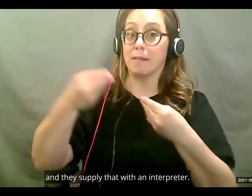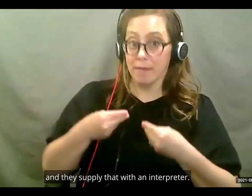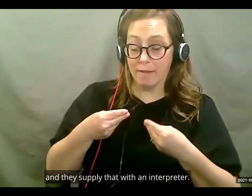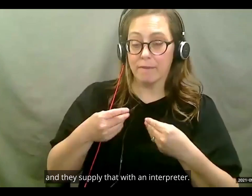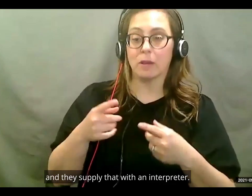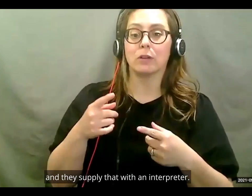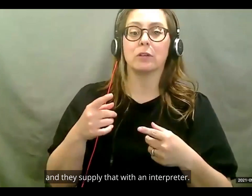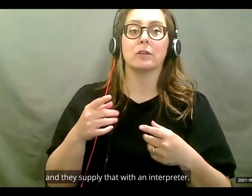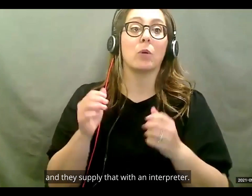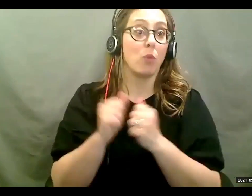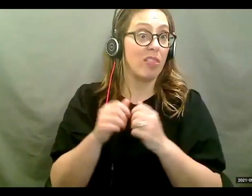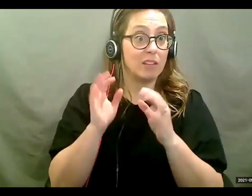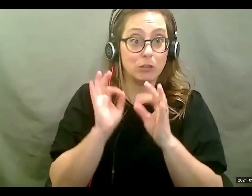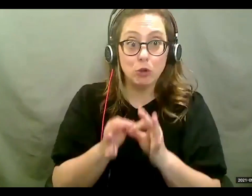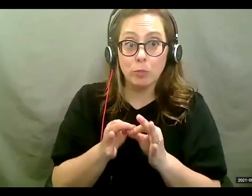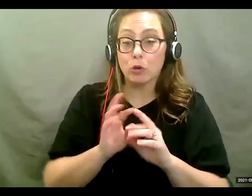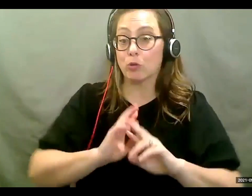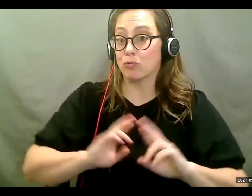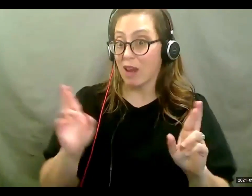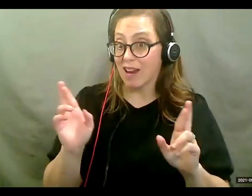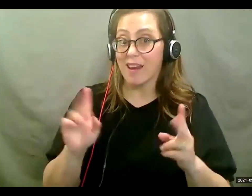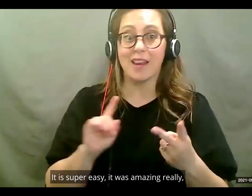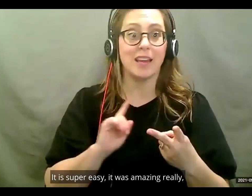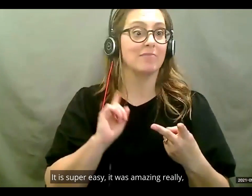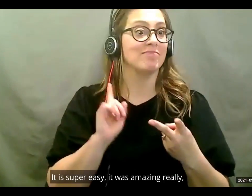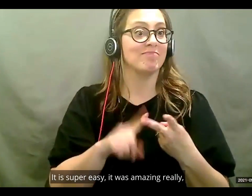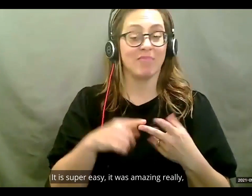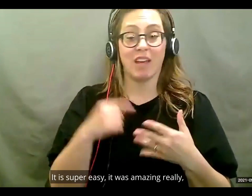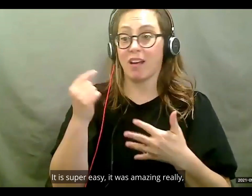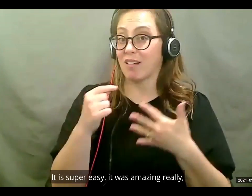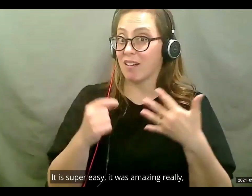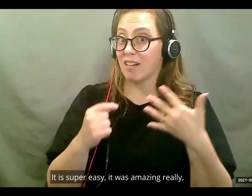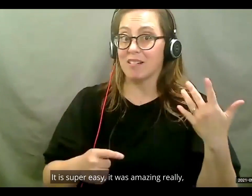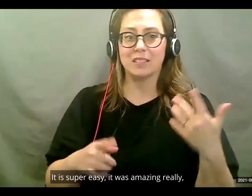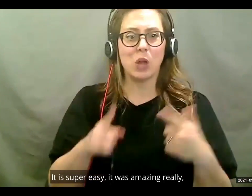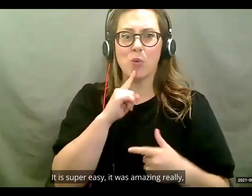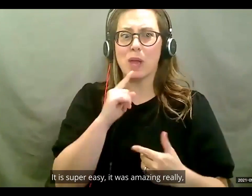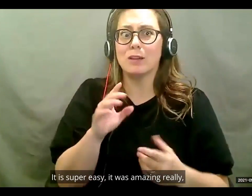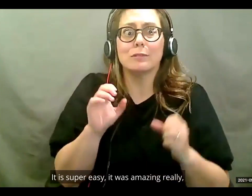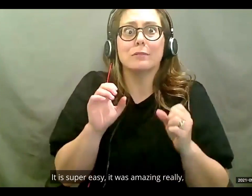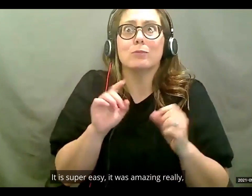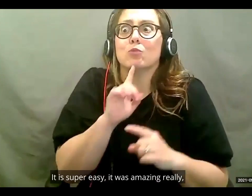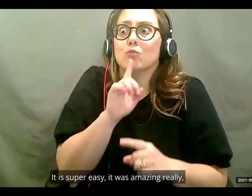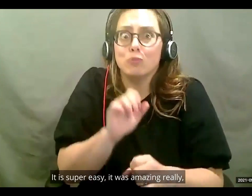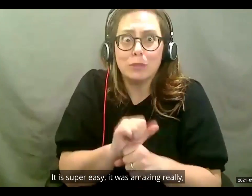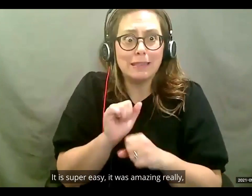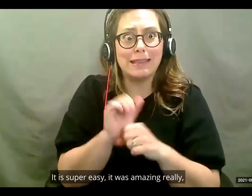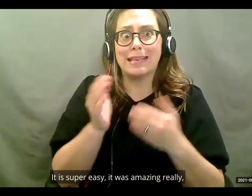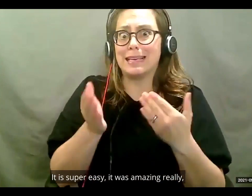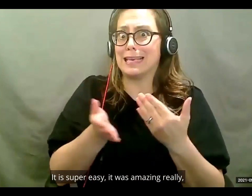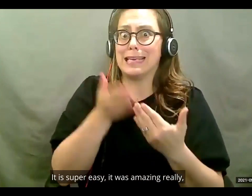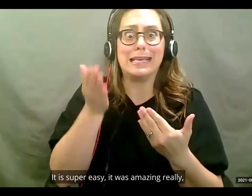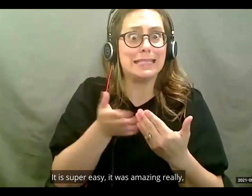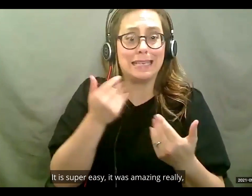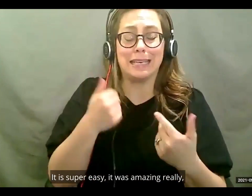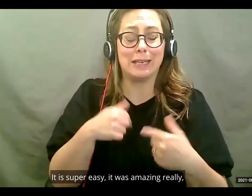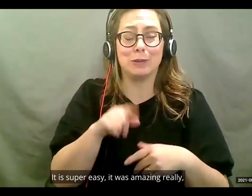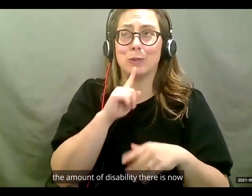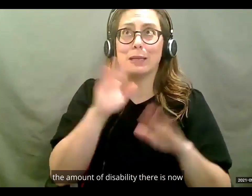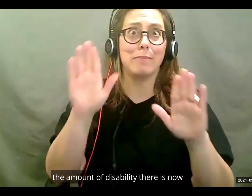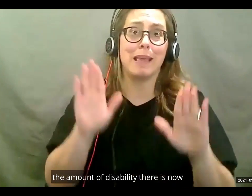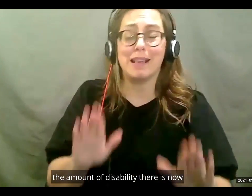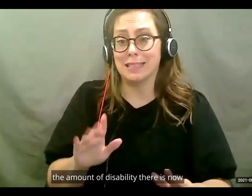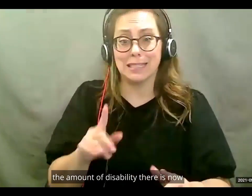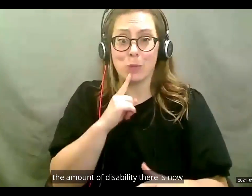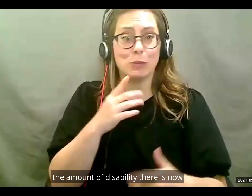with an interpreter, and it was super easy. It was amazing, really.